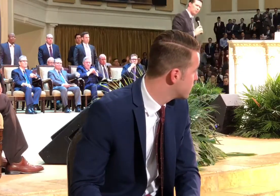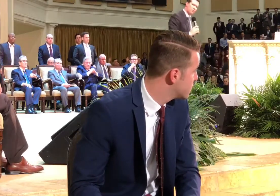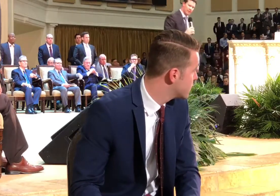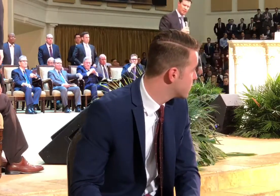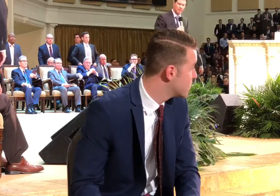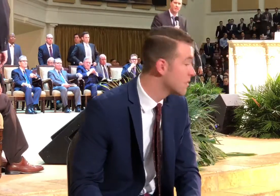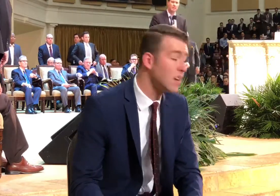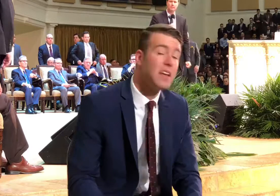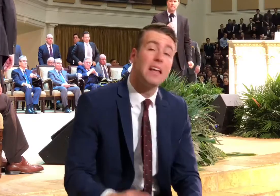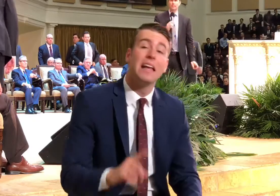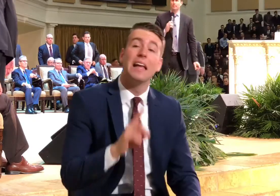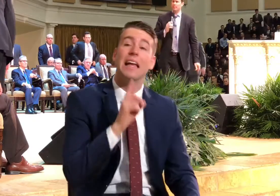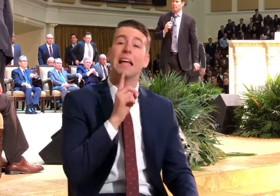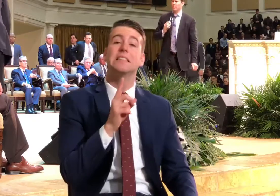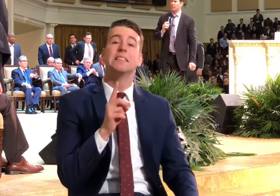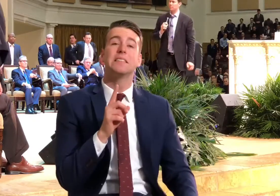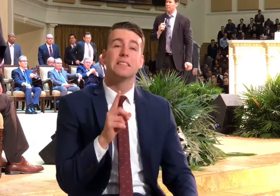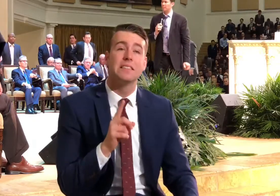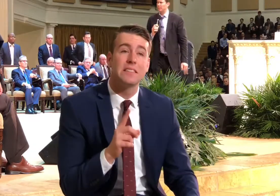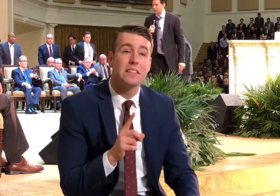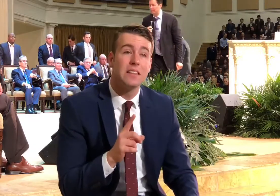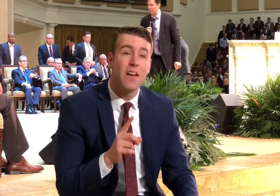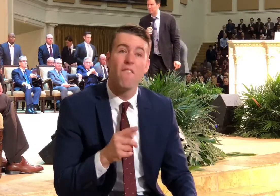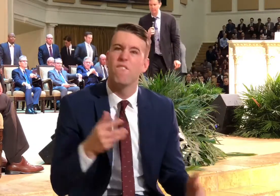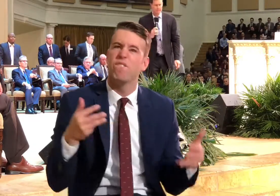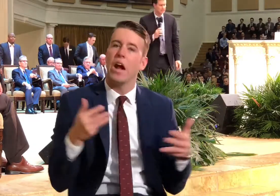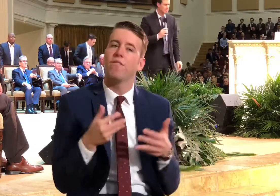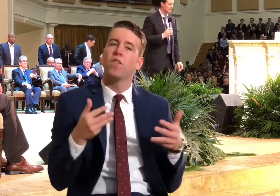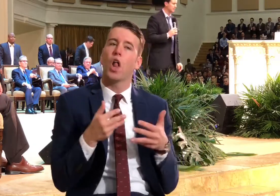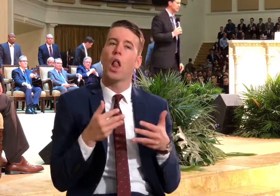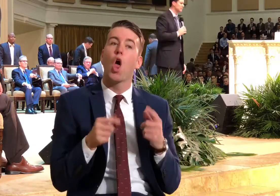It's a fearful thing when God's people are sick.